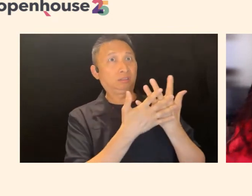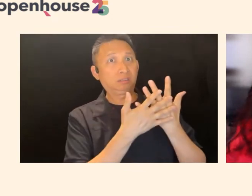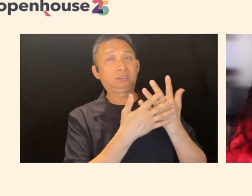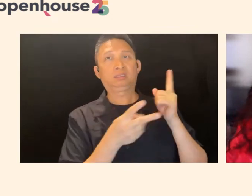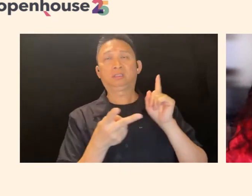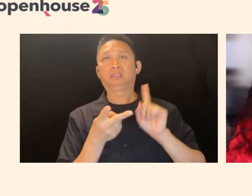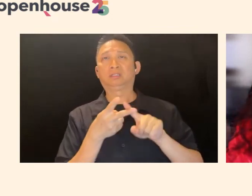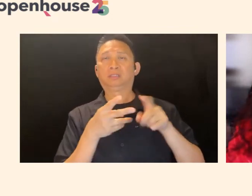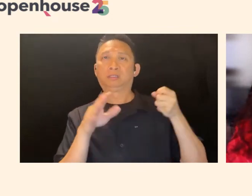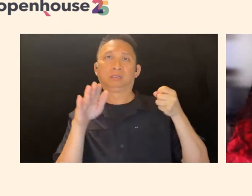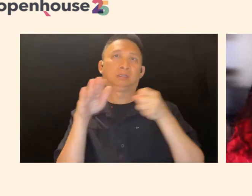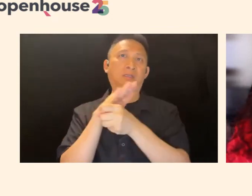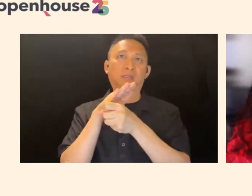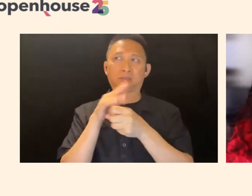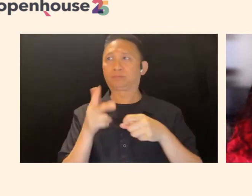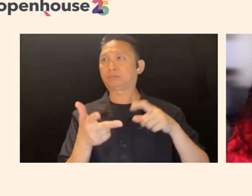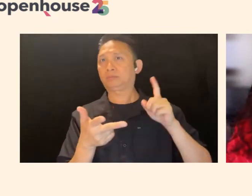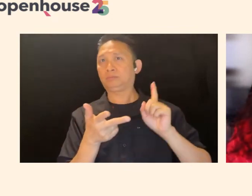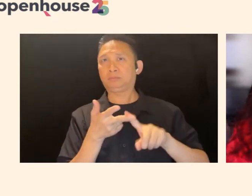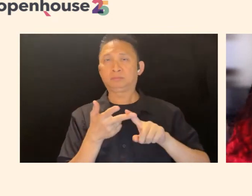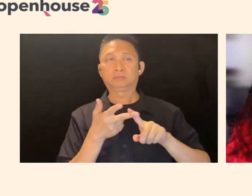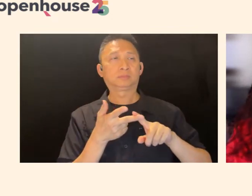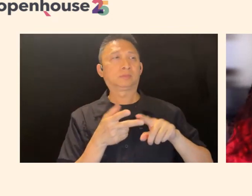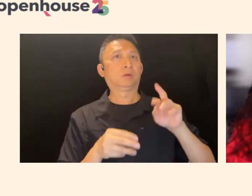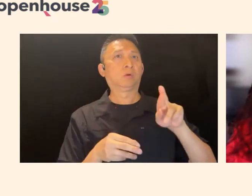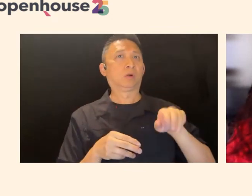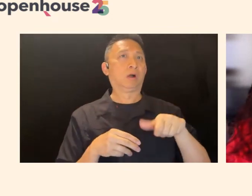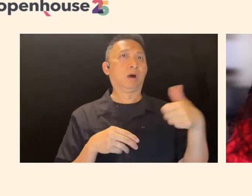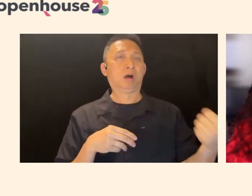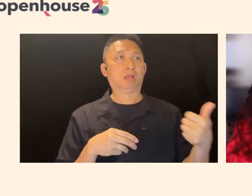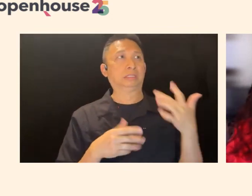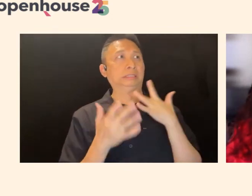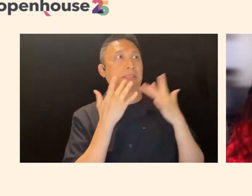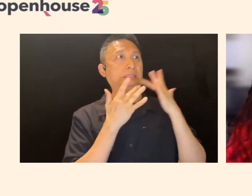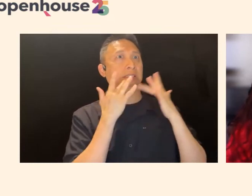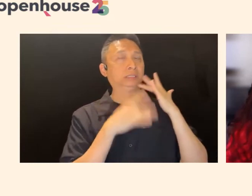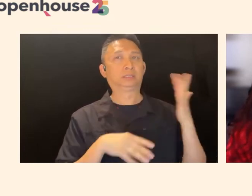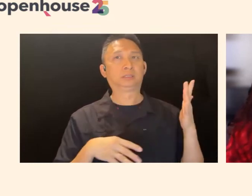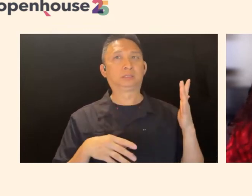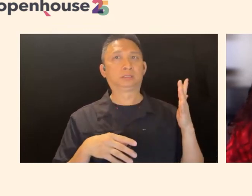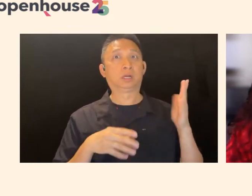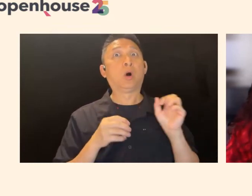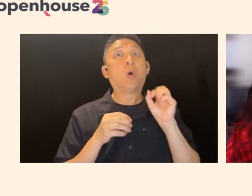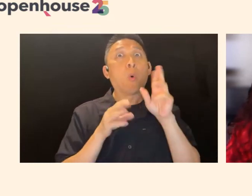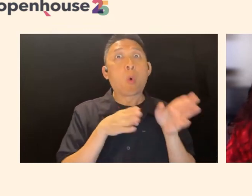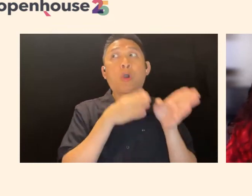or having a mm, community family that is there to bail you out,